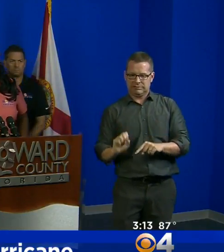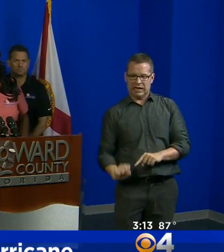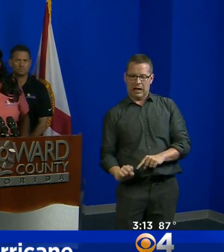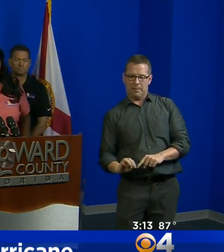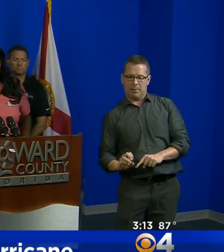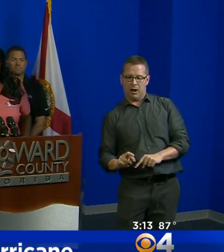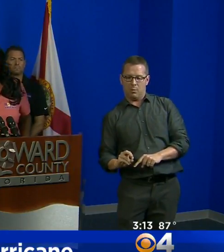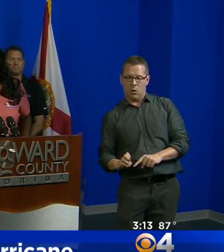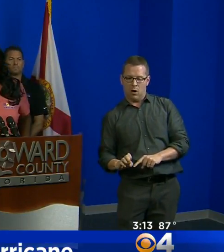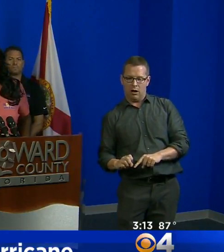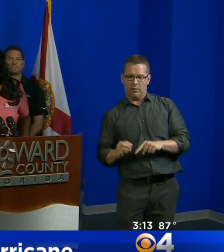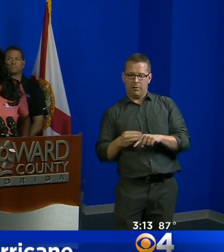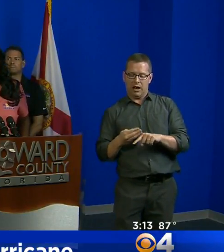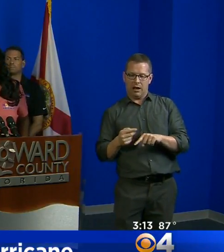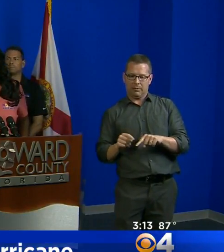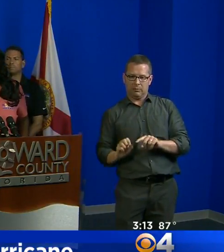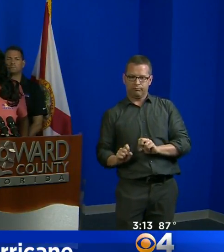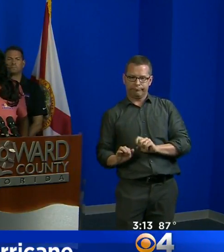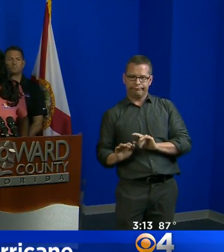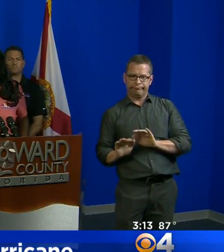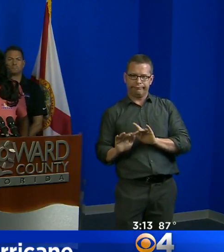Are there any other questions?